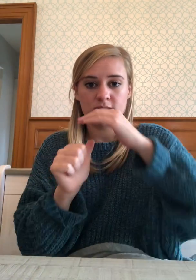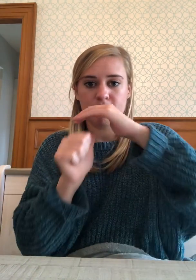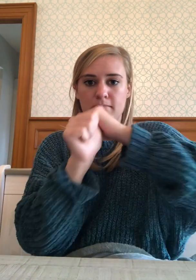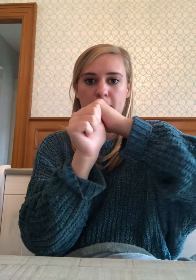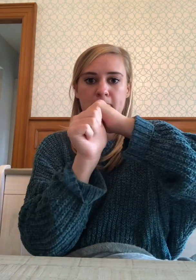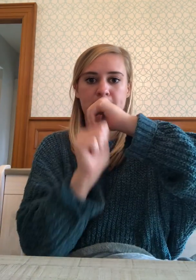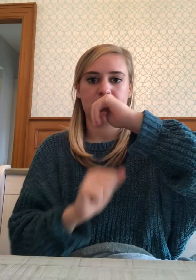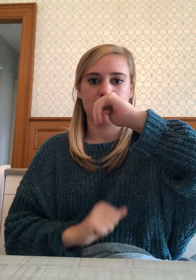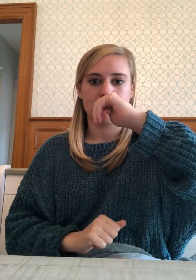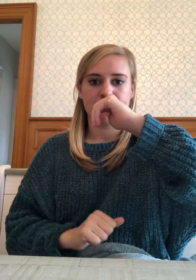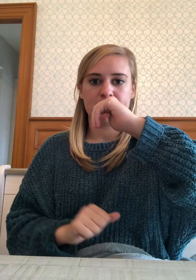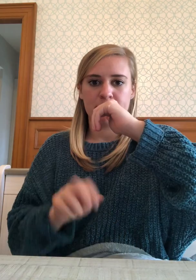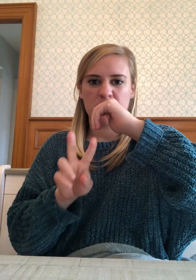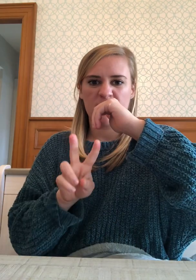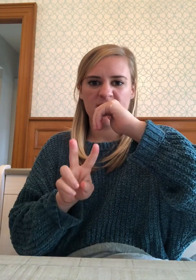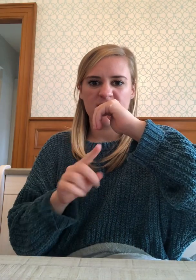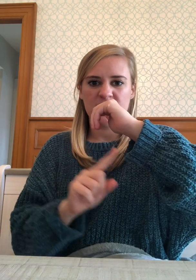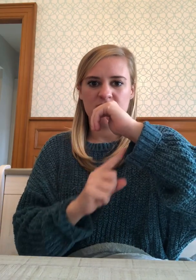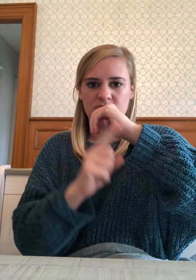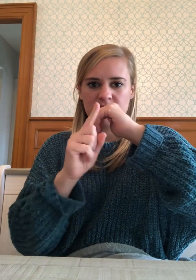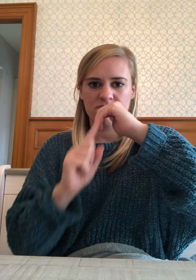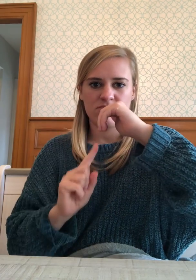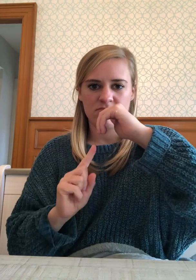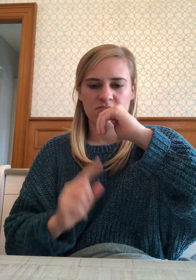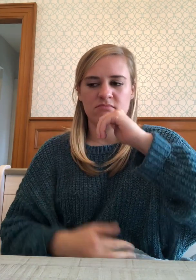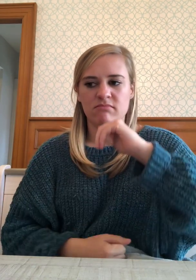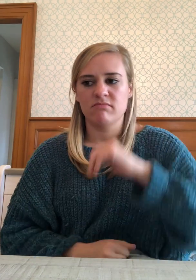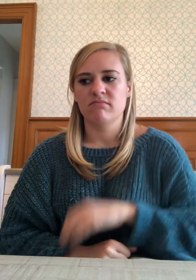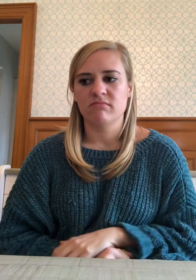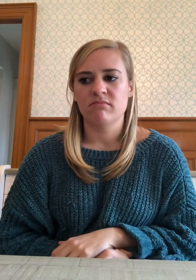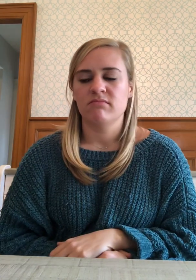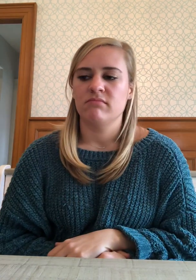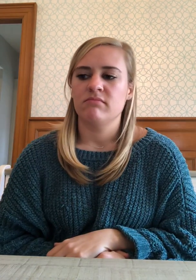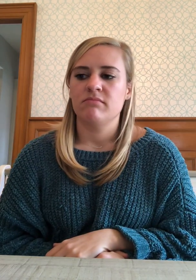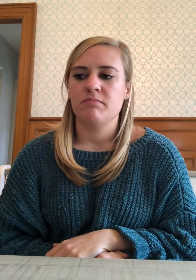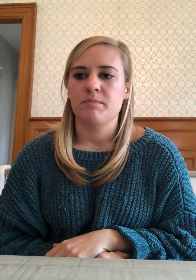palate space. What's the cause of a